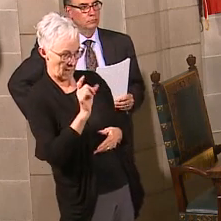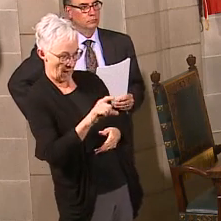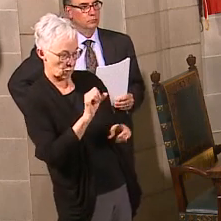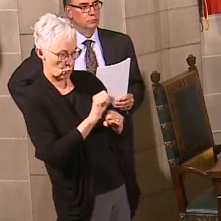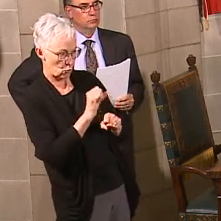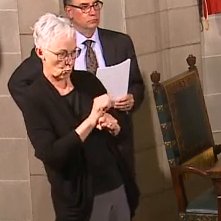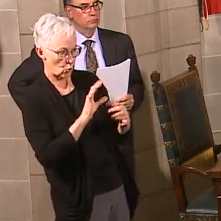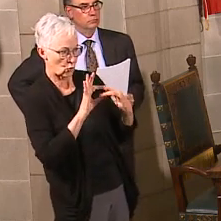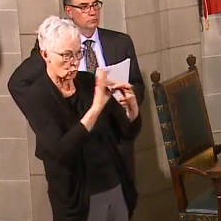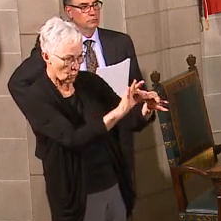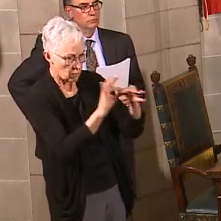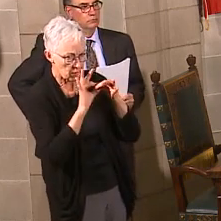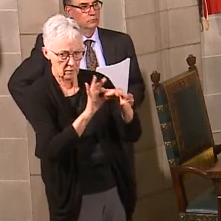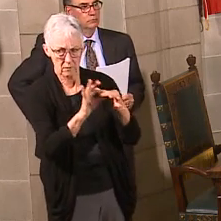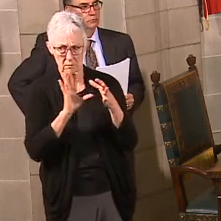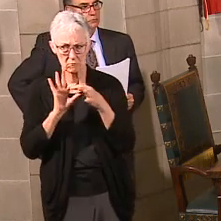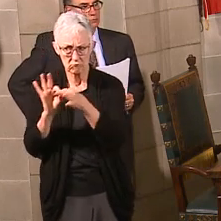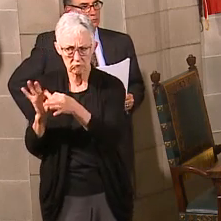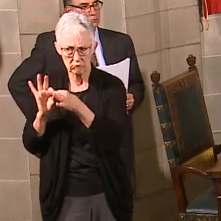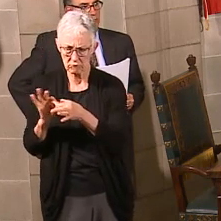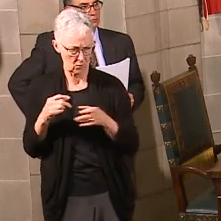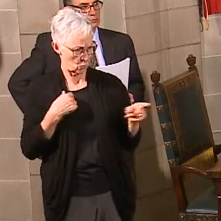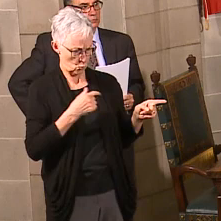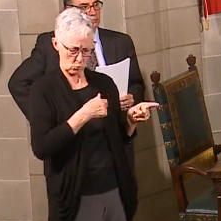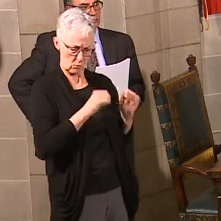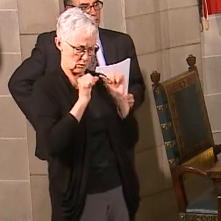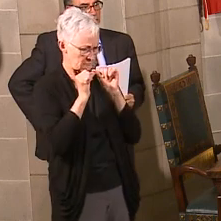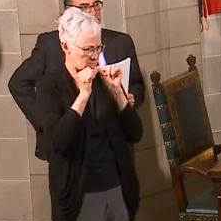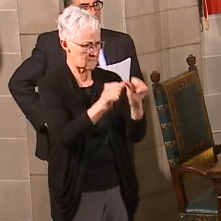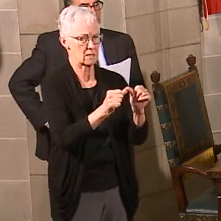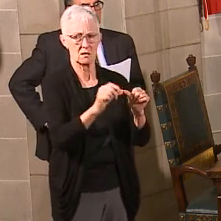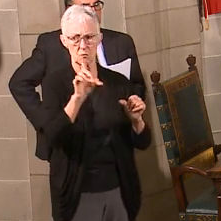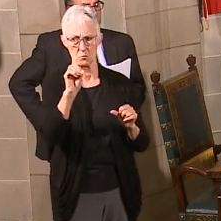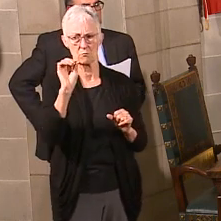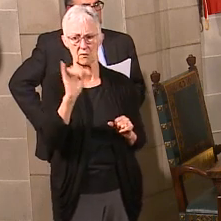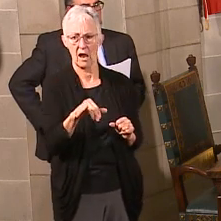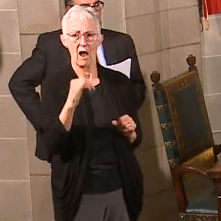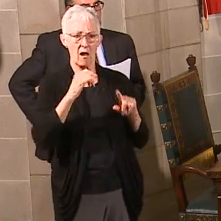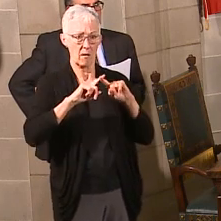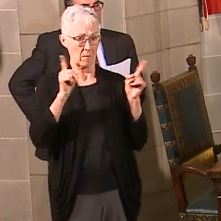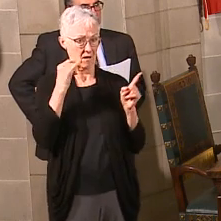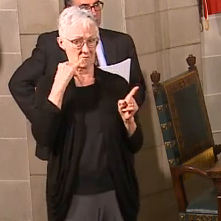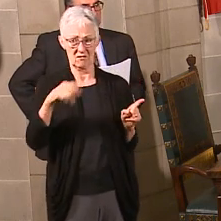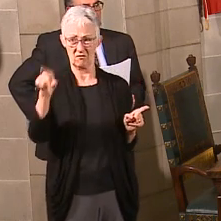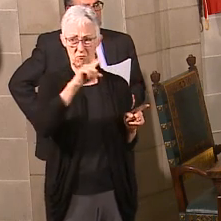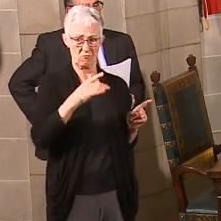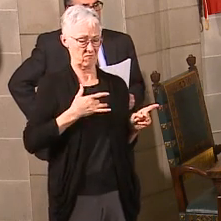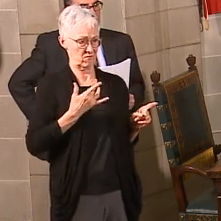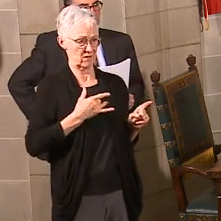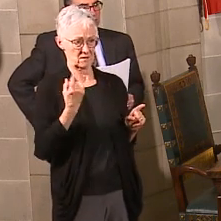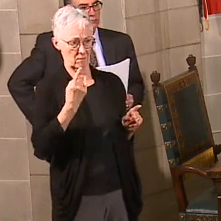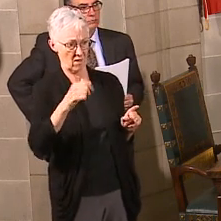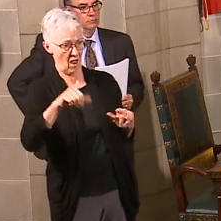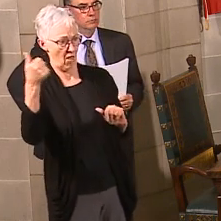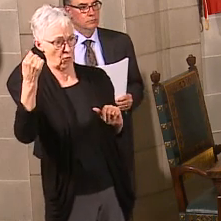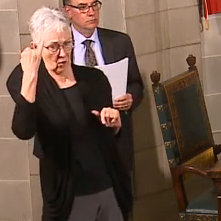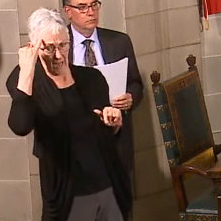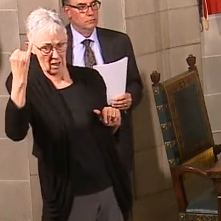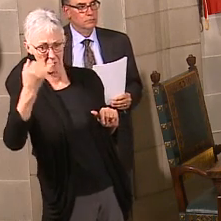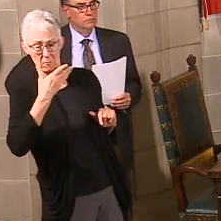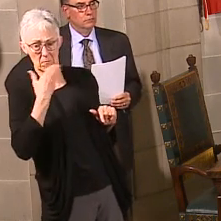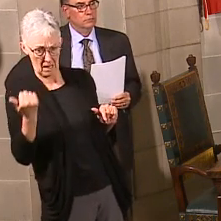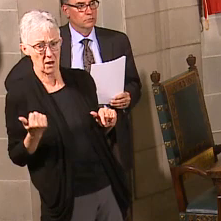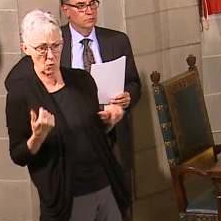Now, if there's something else we think we need to do because we're not getting the results we think we ought to be getting, then we'll take a look at those actions as